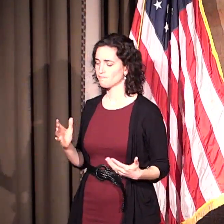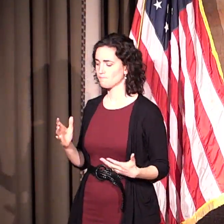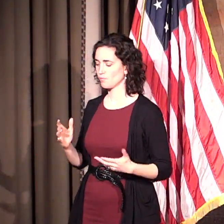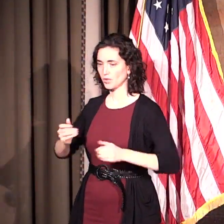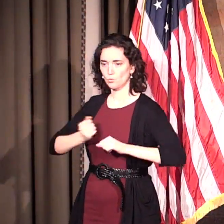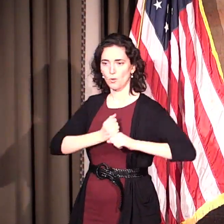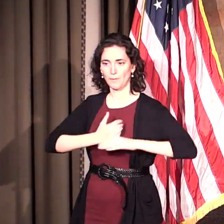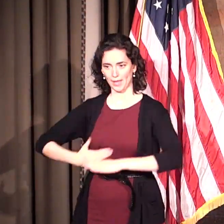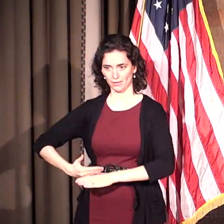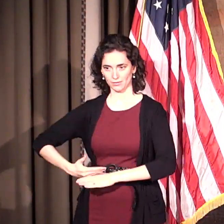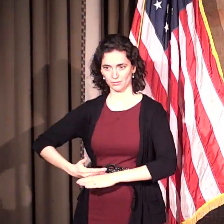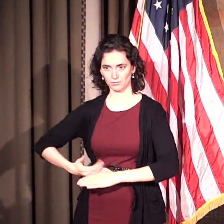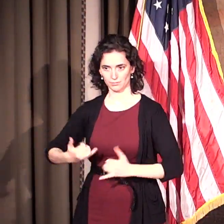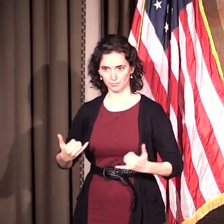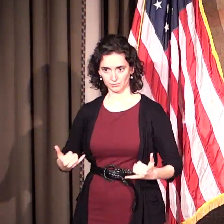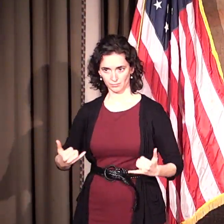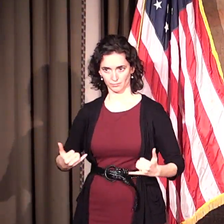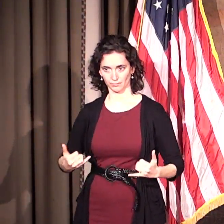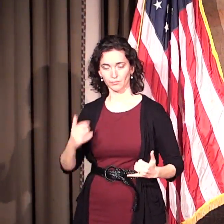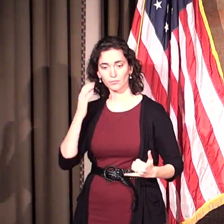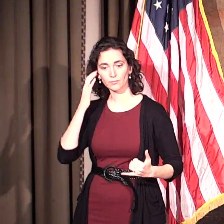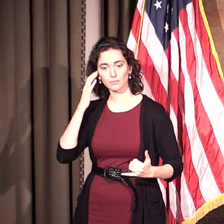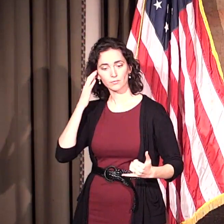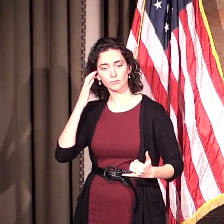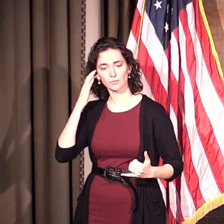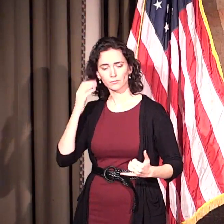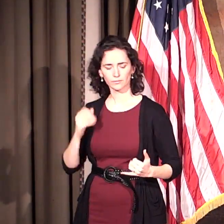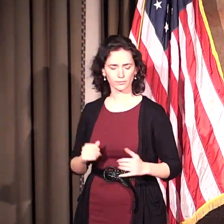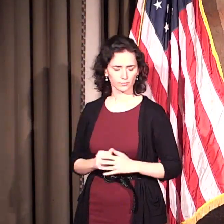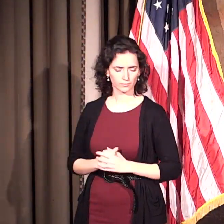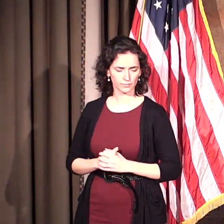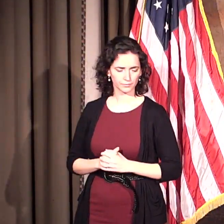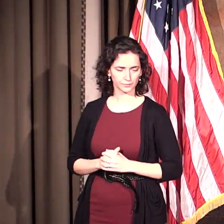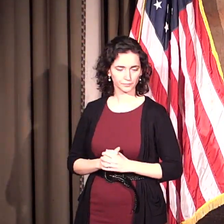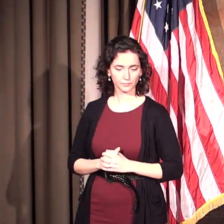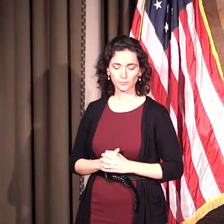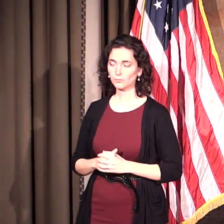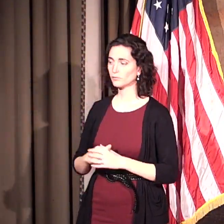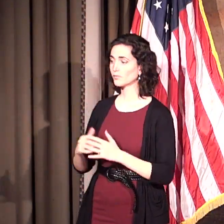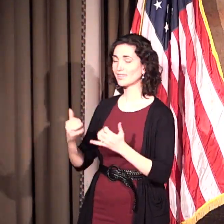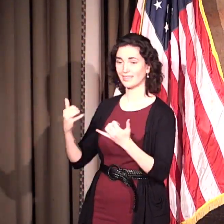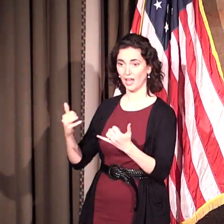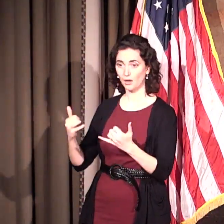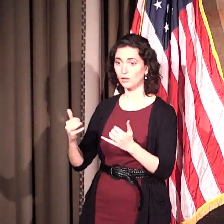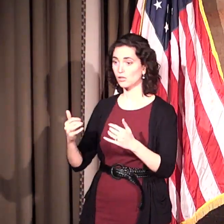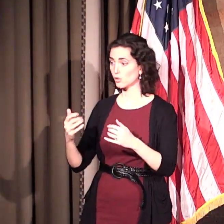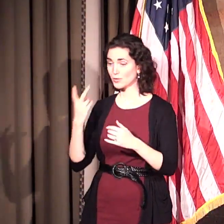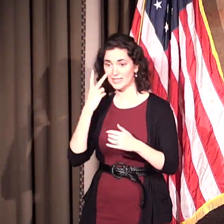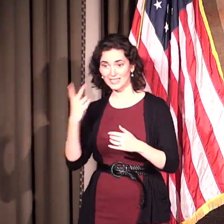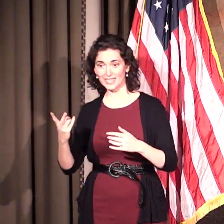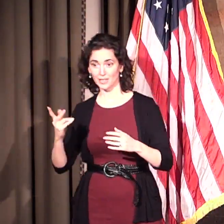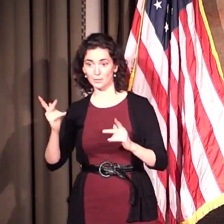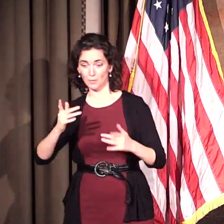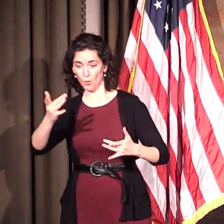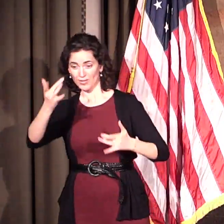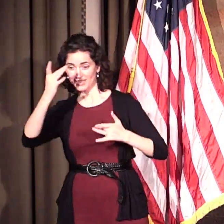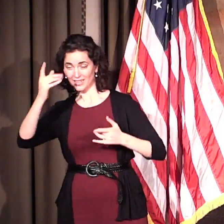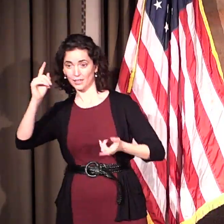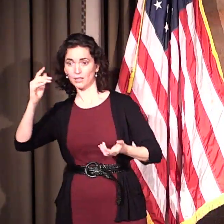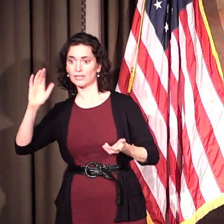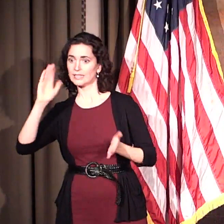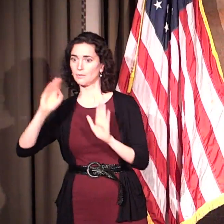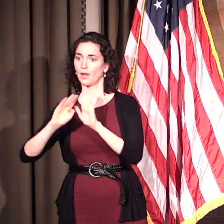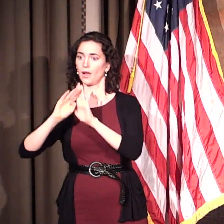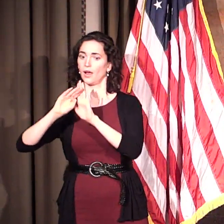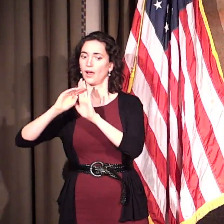that. We got to gain as much yardage as we can while we have the cases going in the right direction, so that when the